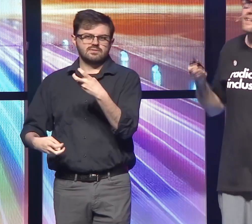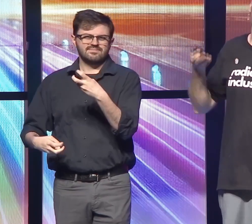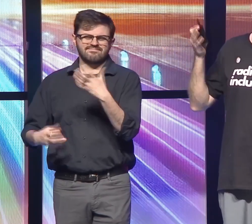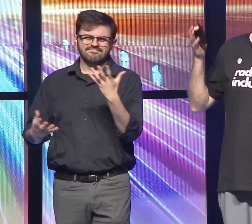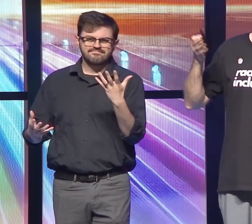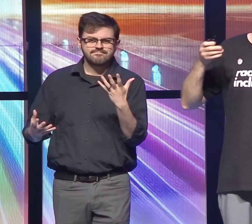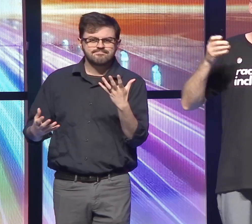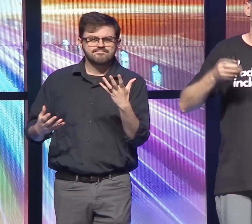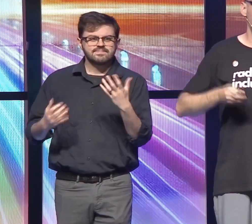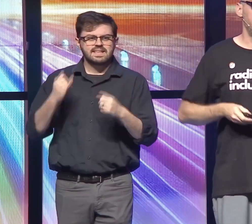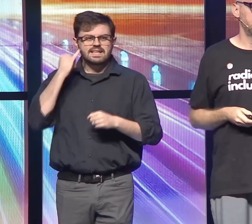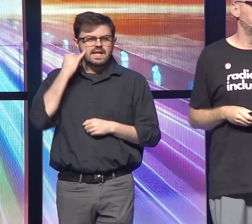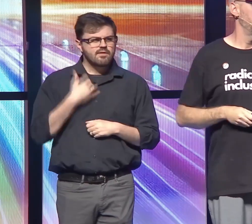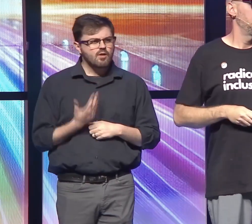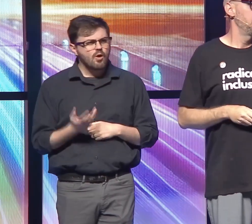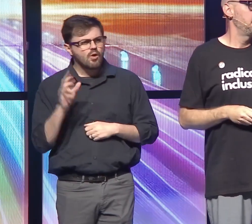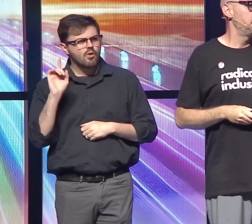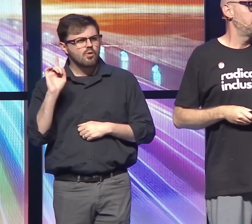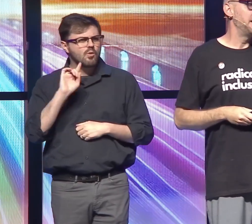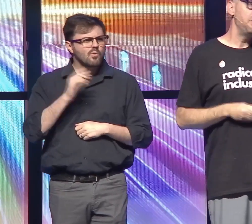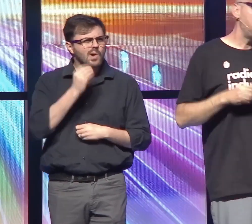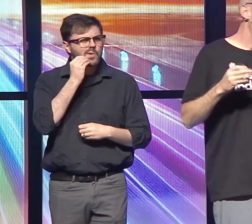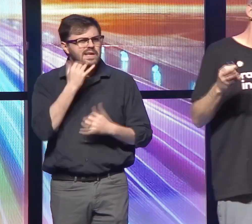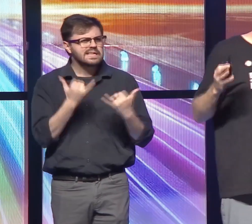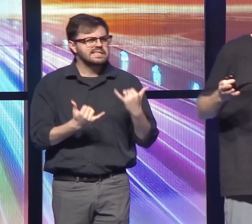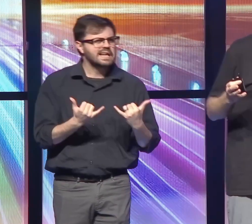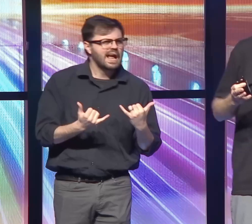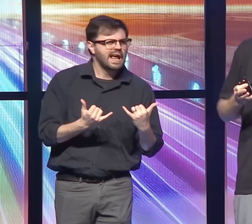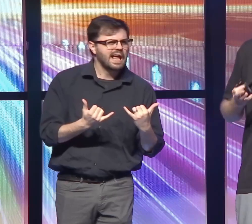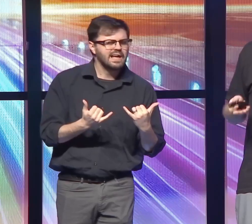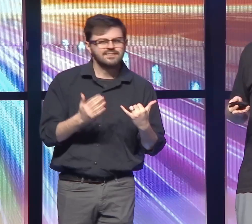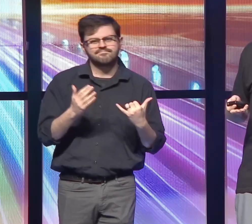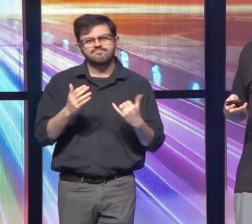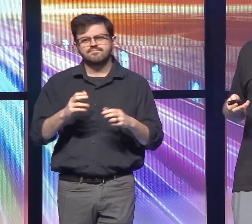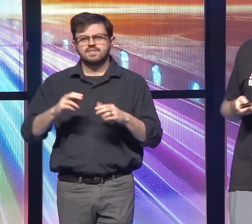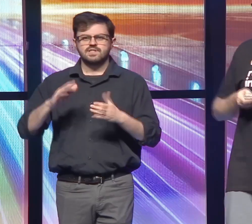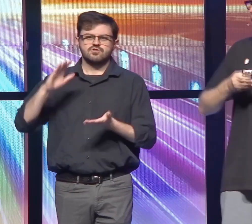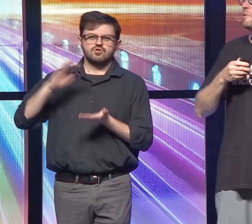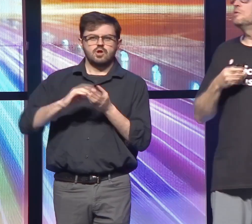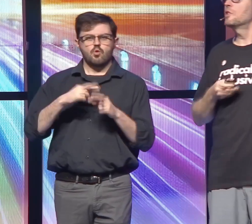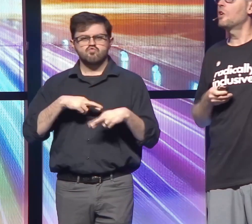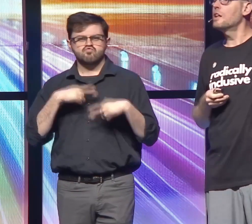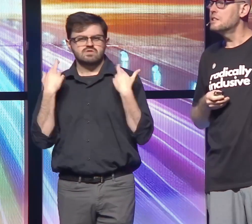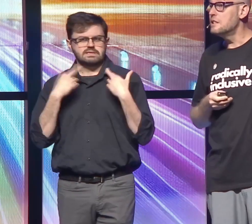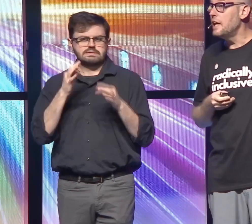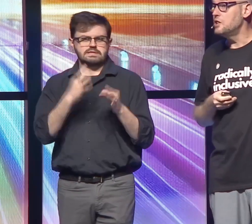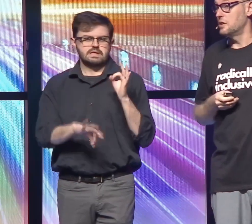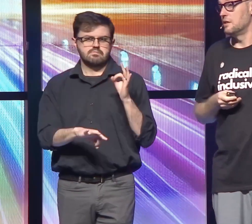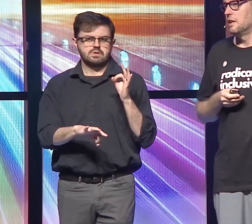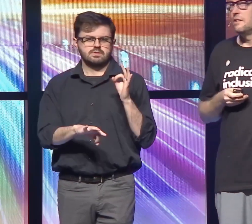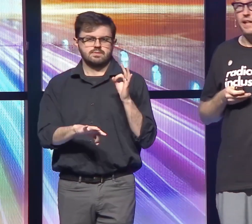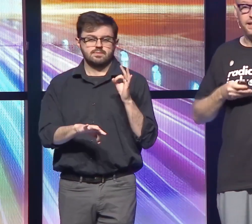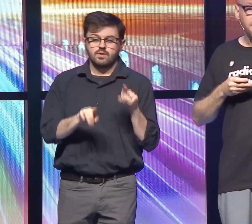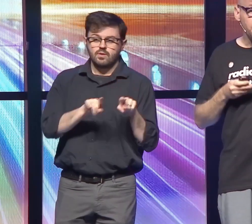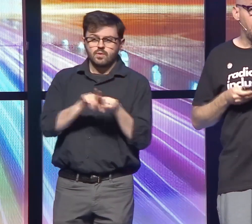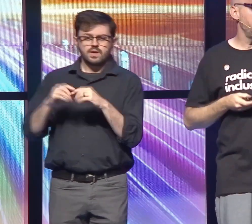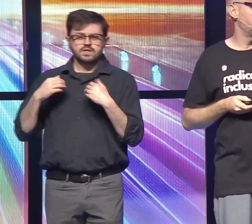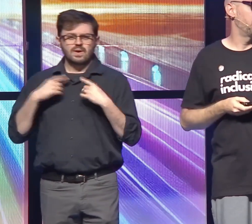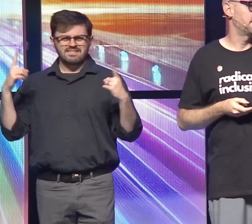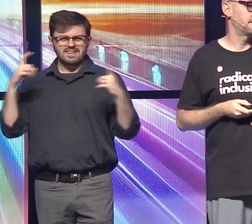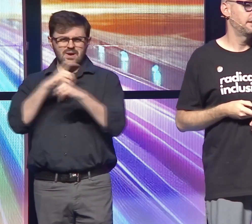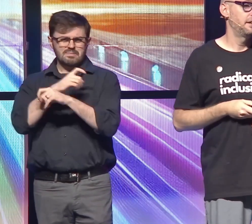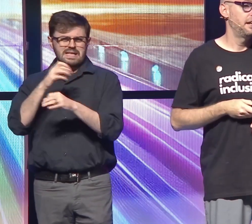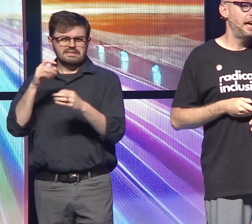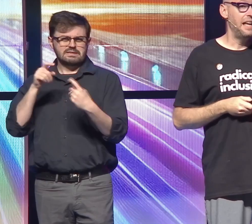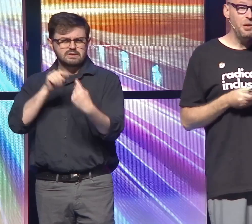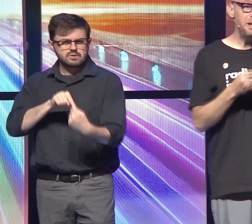tonight, no big deal, low risk. But then we have complex struggles, right? Should our family move across the nation? That's a little higher